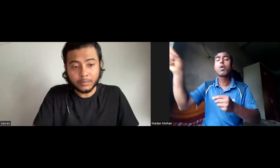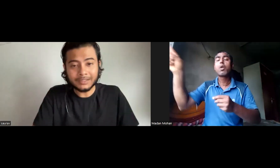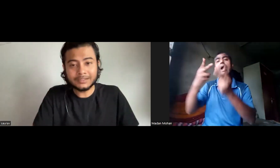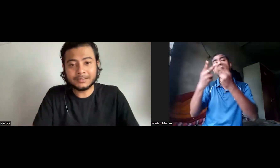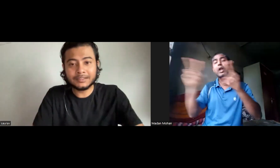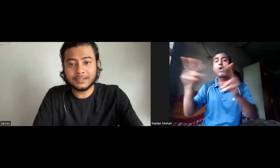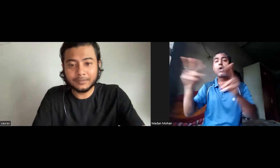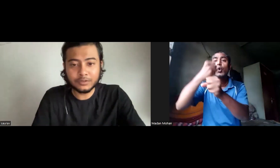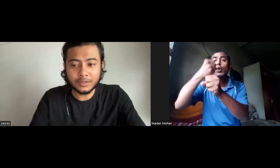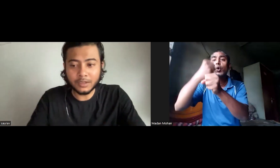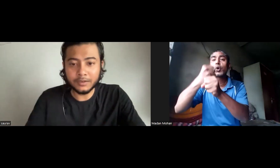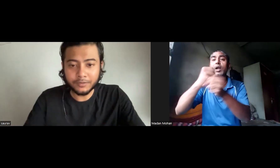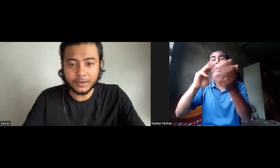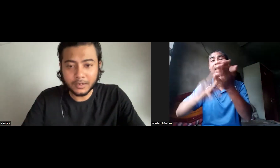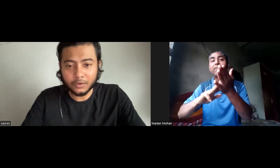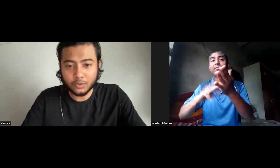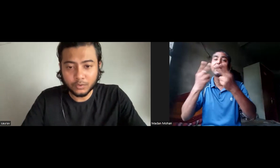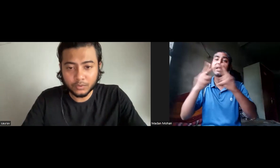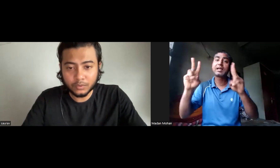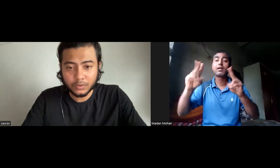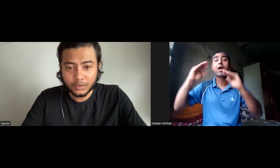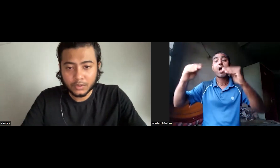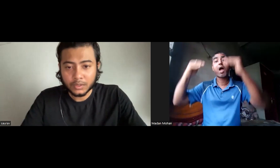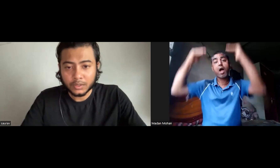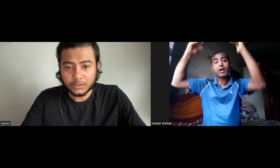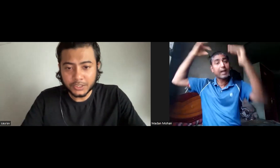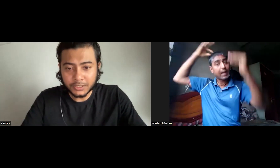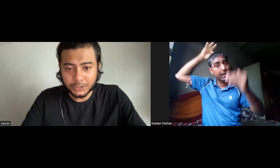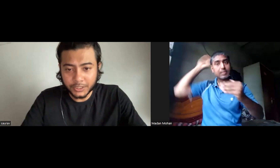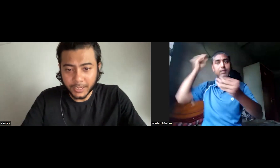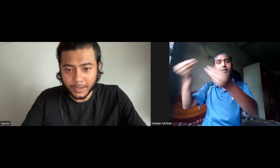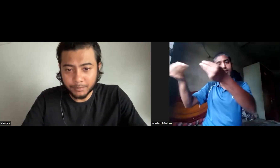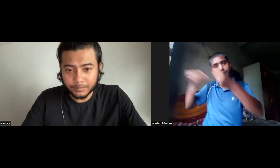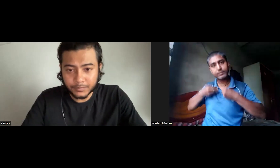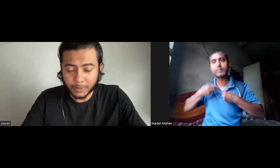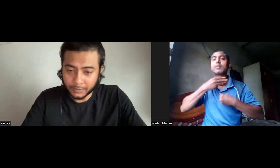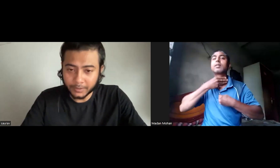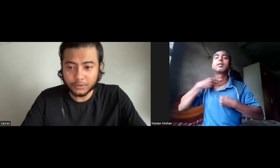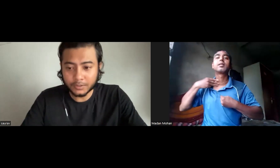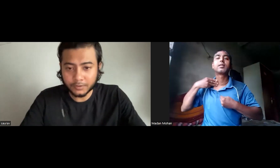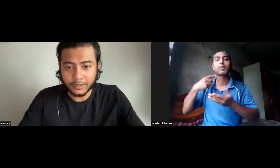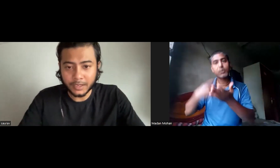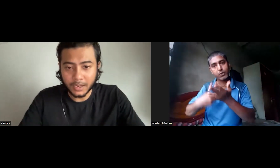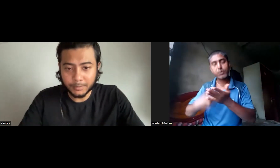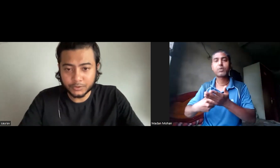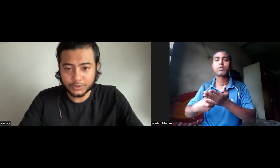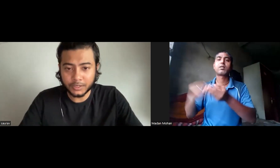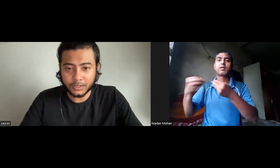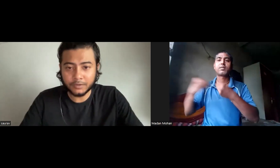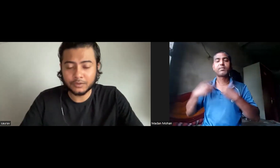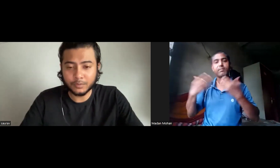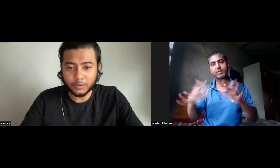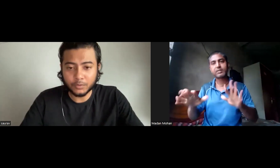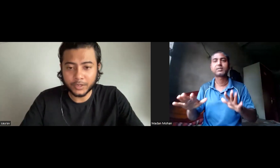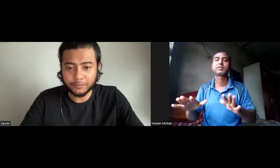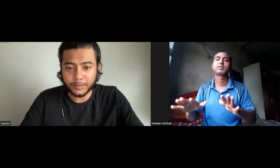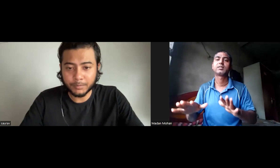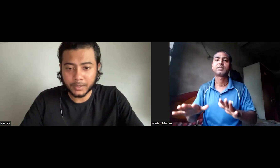Mataji says there was a different guru, Okay. Yeah. GM, but he was at a very high position. He was the one who gave me my